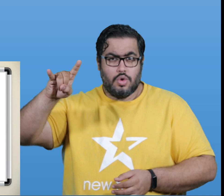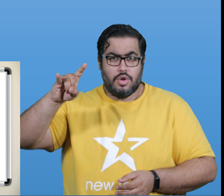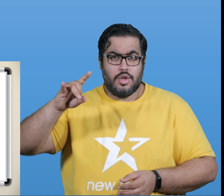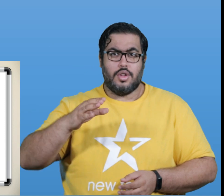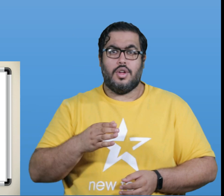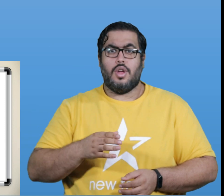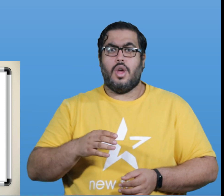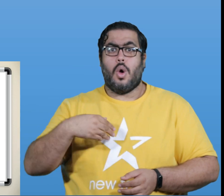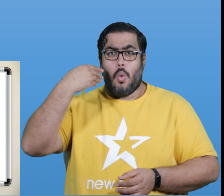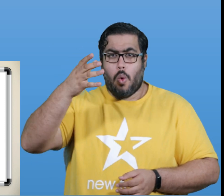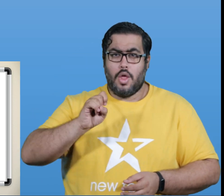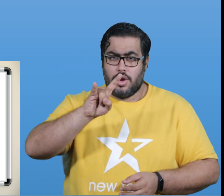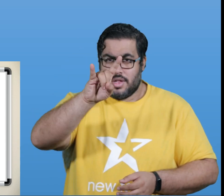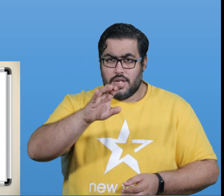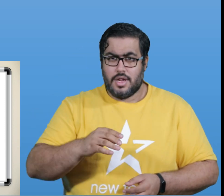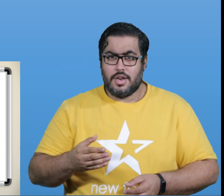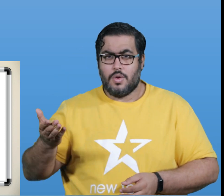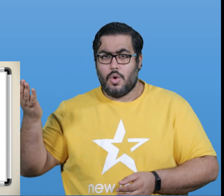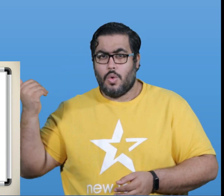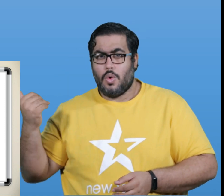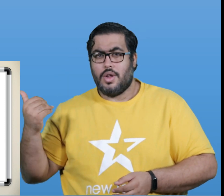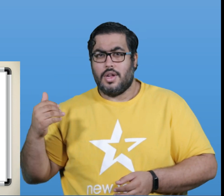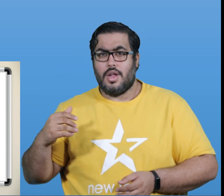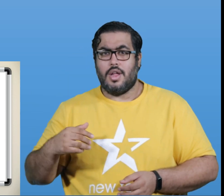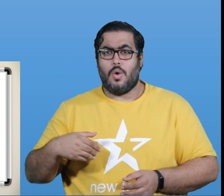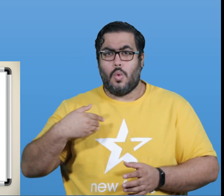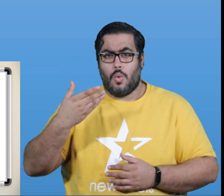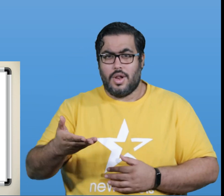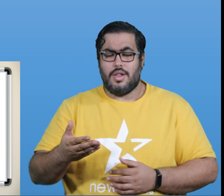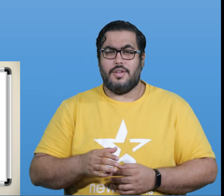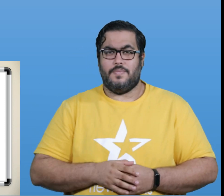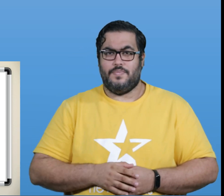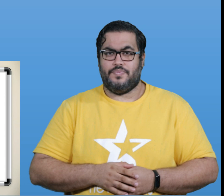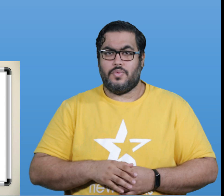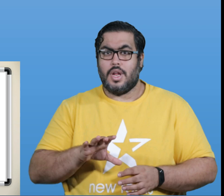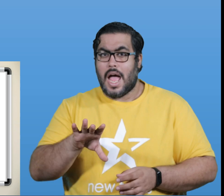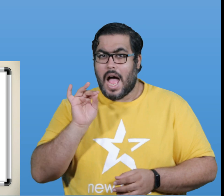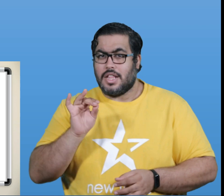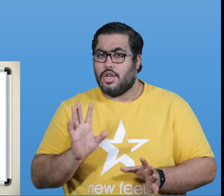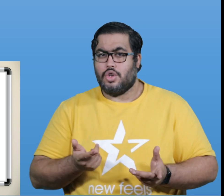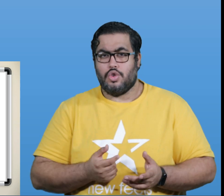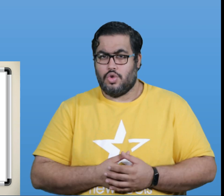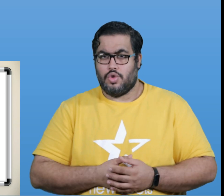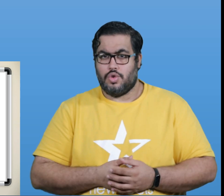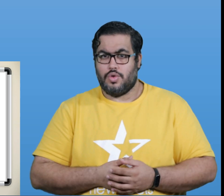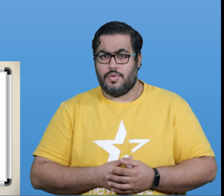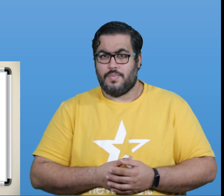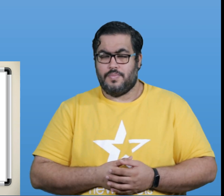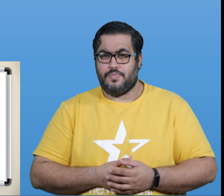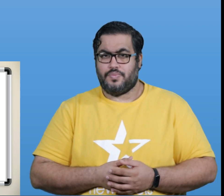and D, had already taken. And of course we can take C out because it's about the future, right? And A in the present, so we can take